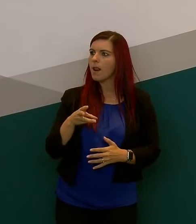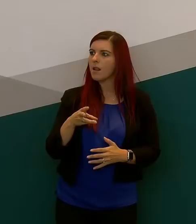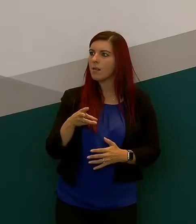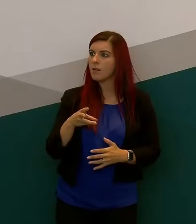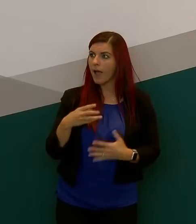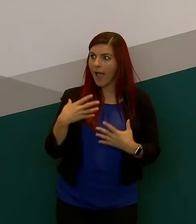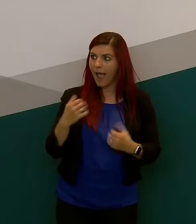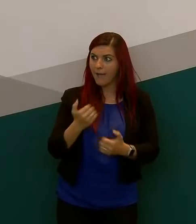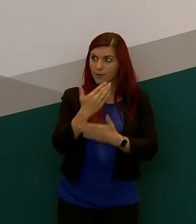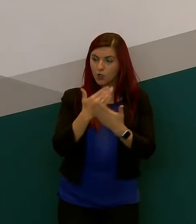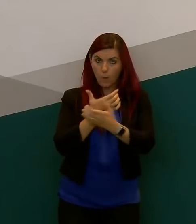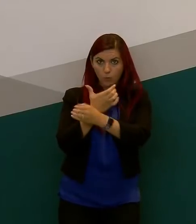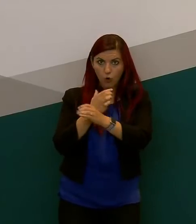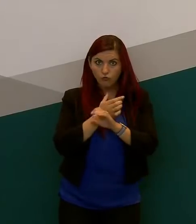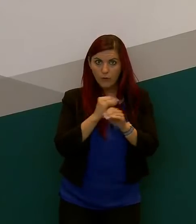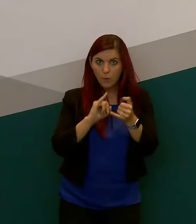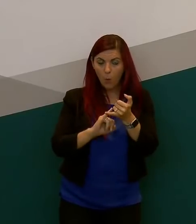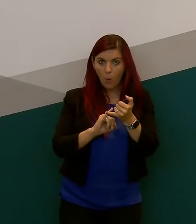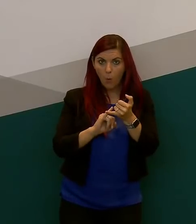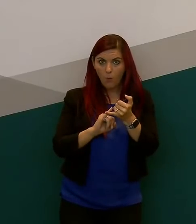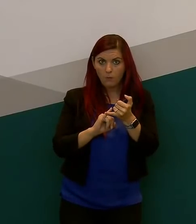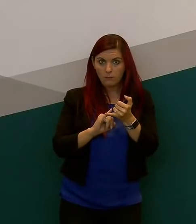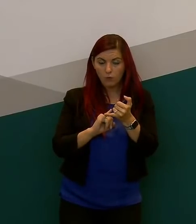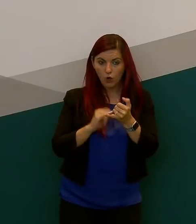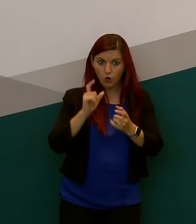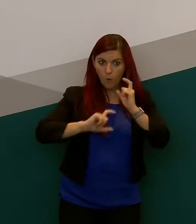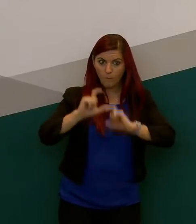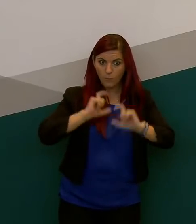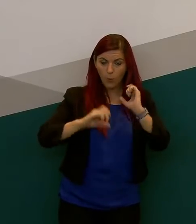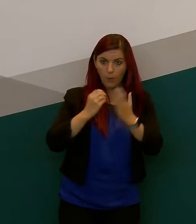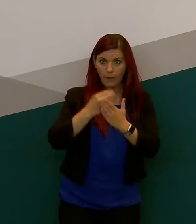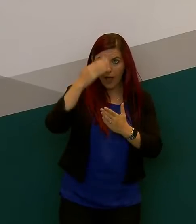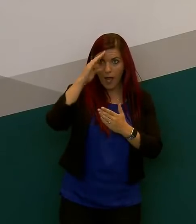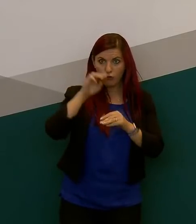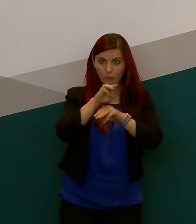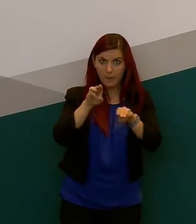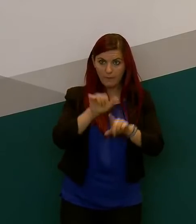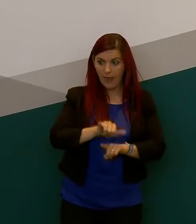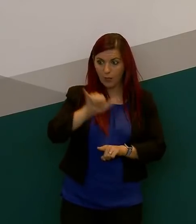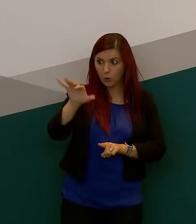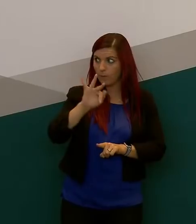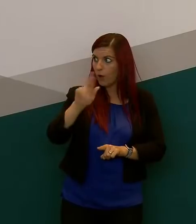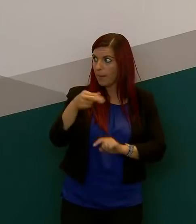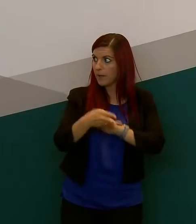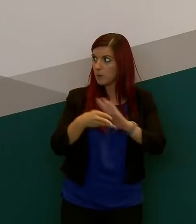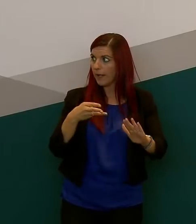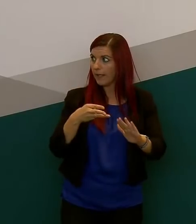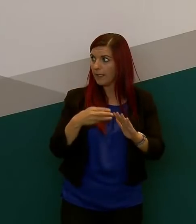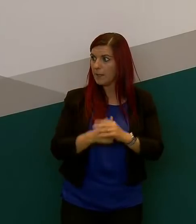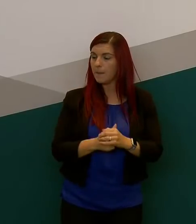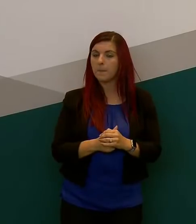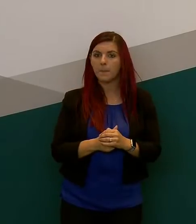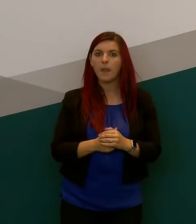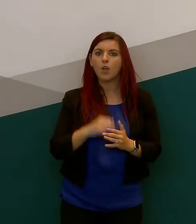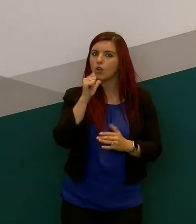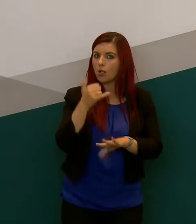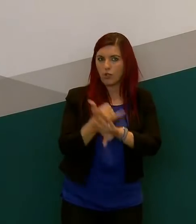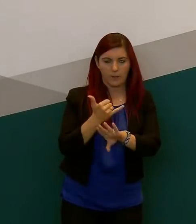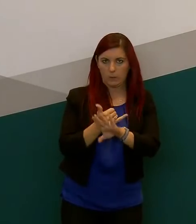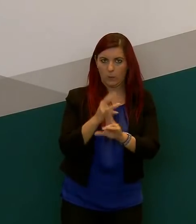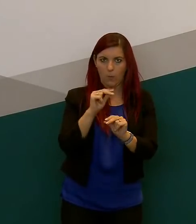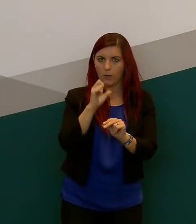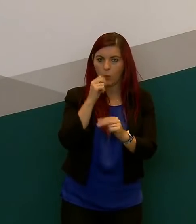Are there countries that you are comfortable with Irish people flying to as of now? So we haven't got to the point where we have that green list, and that green